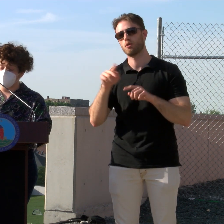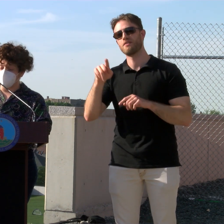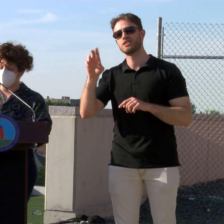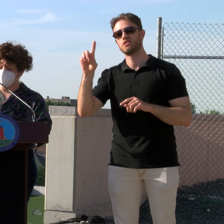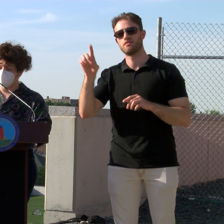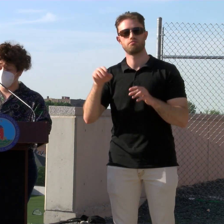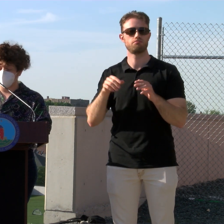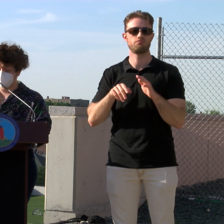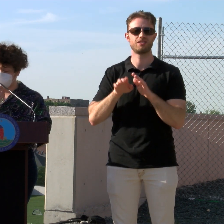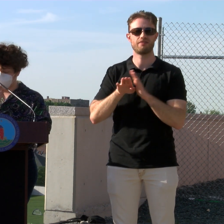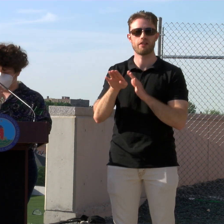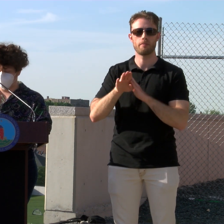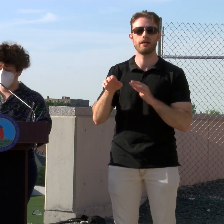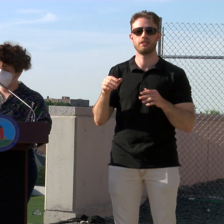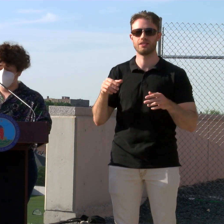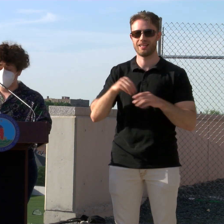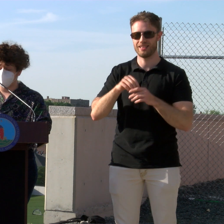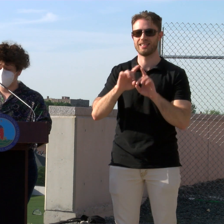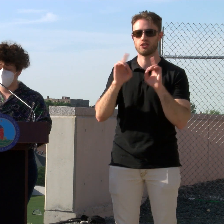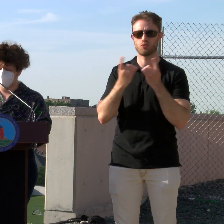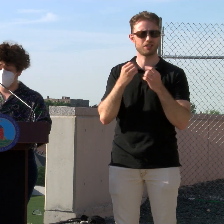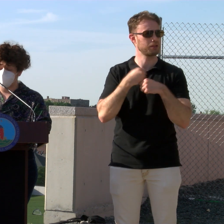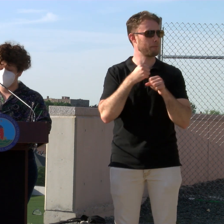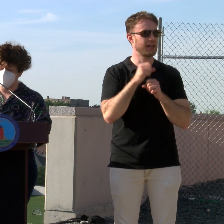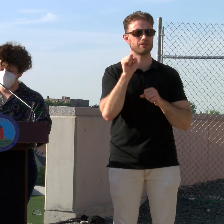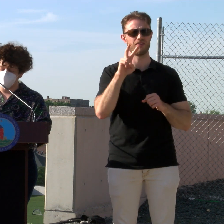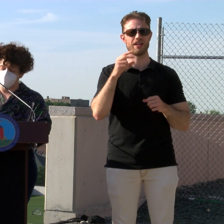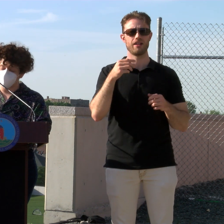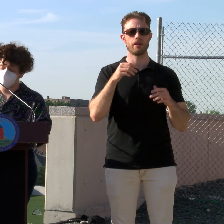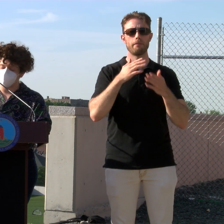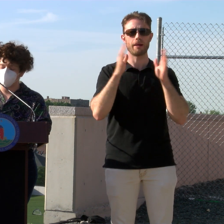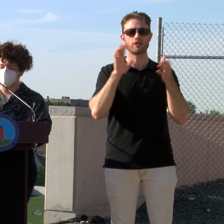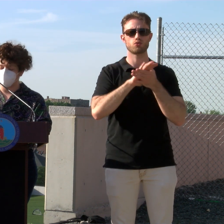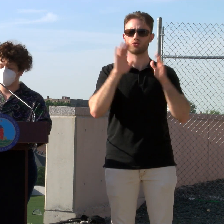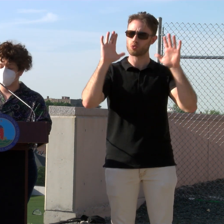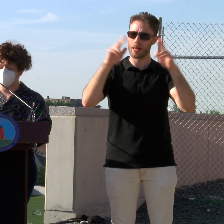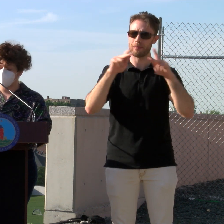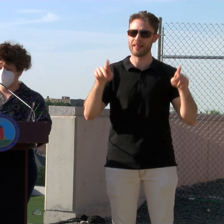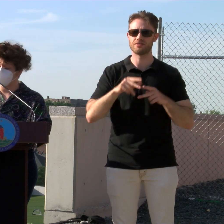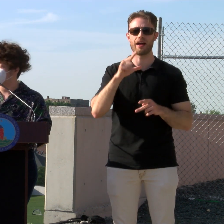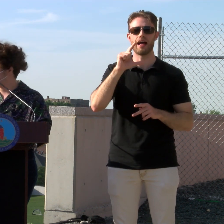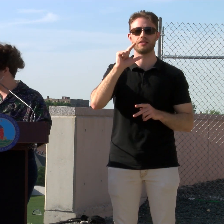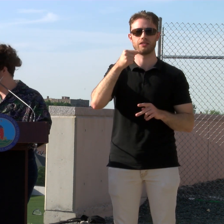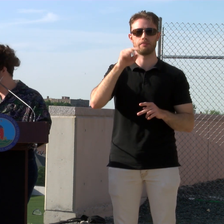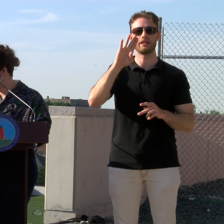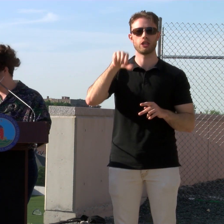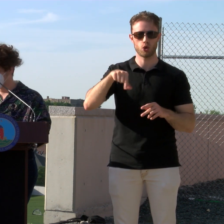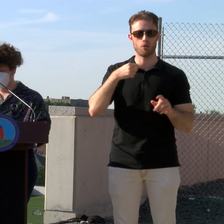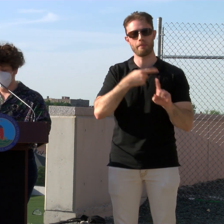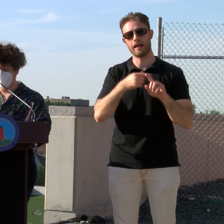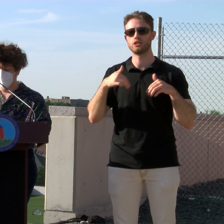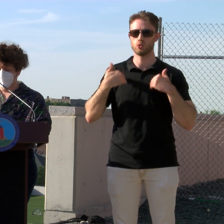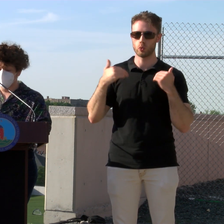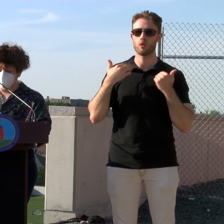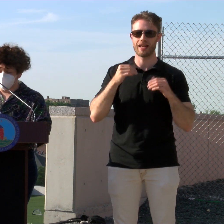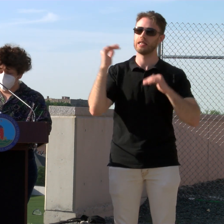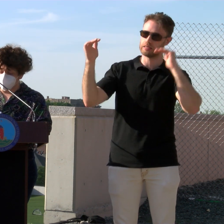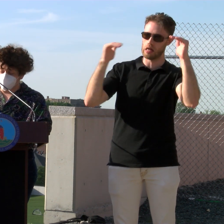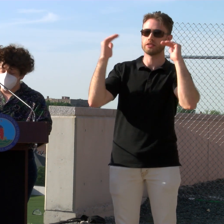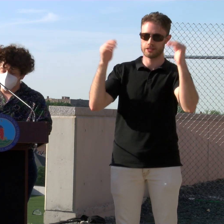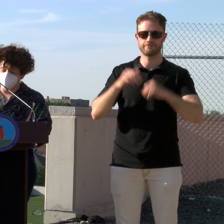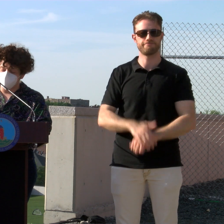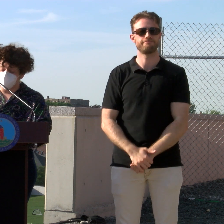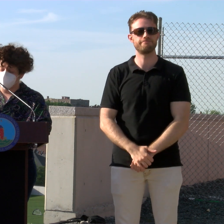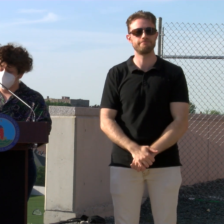And she has made Somerville Public Schools a great place for some LGBTQ plus youth and adults to thrive. During